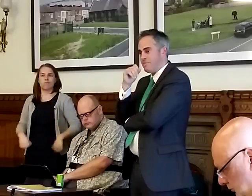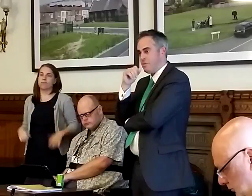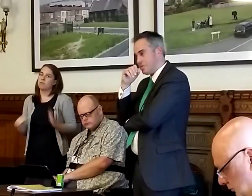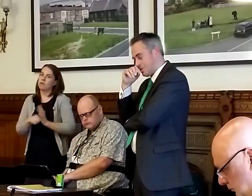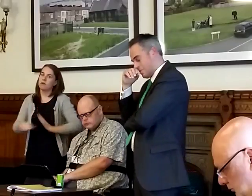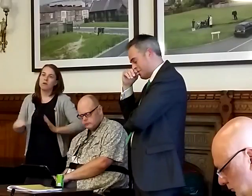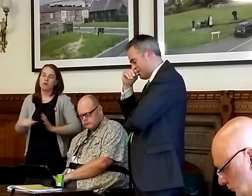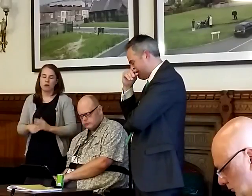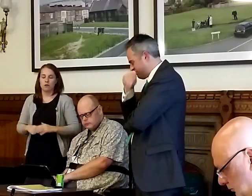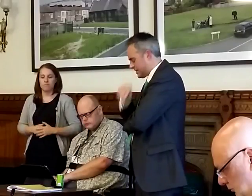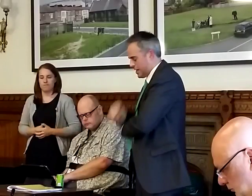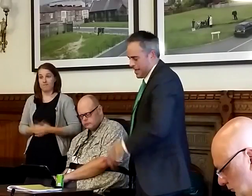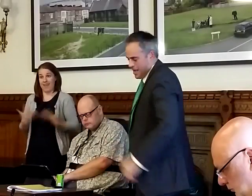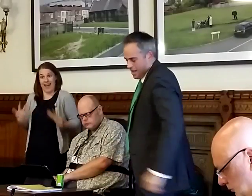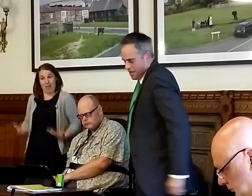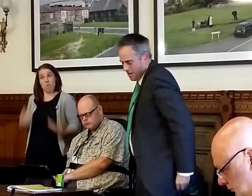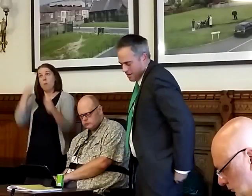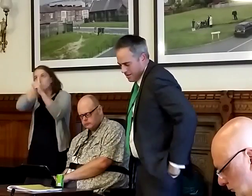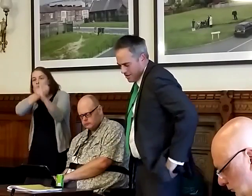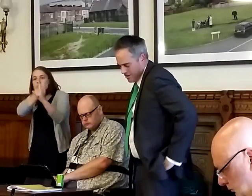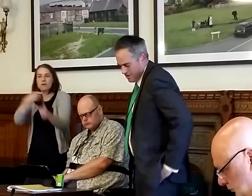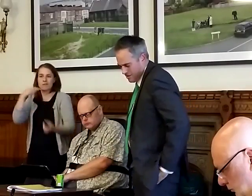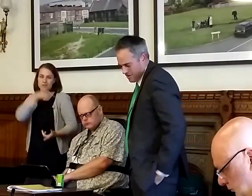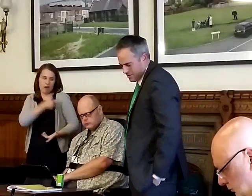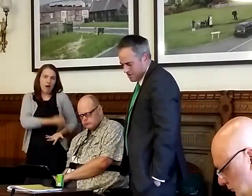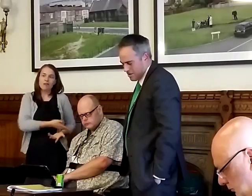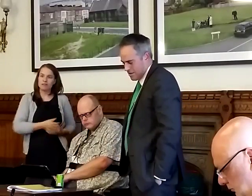The fight that I'm involved in at the moment.